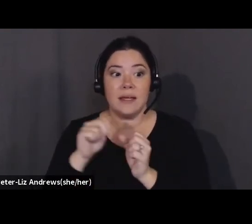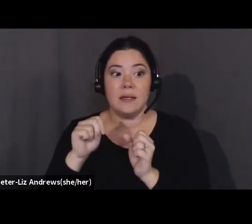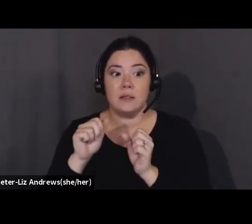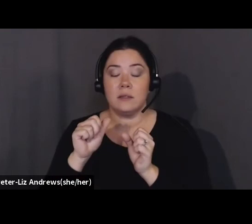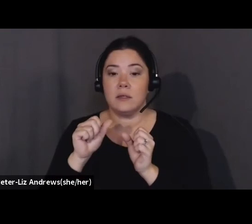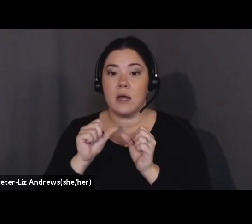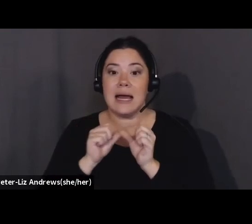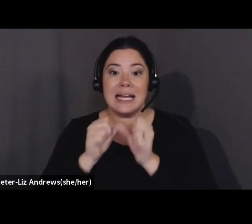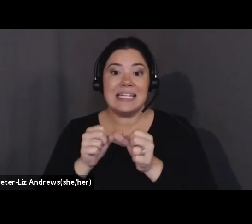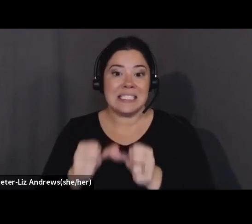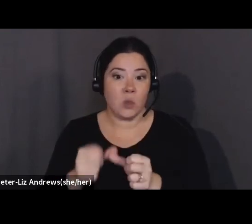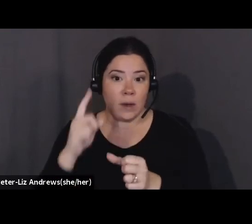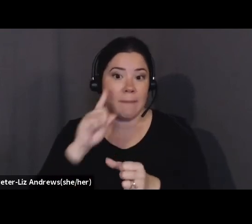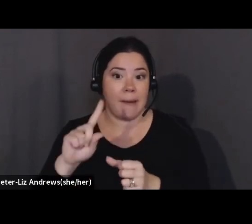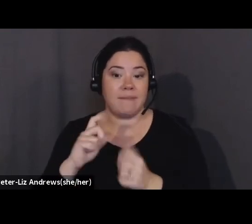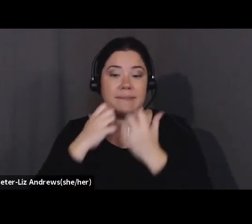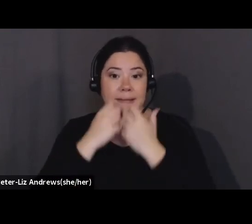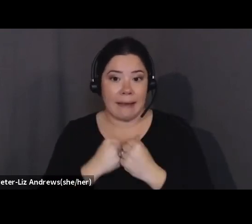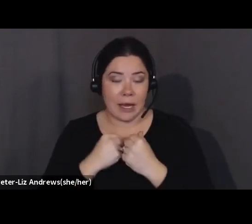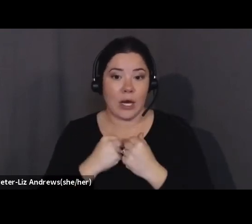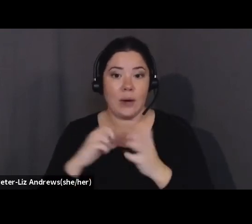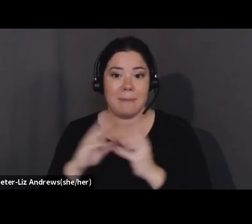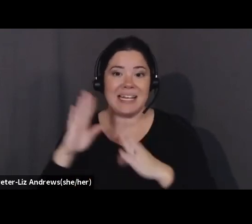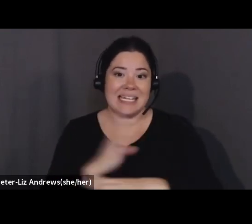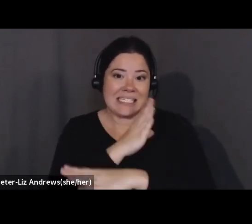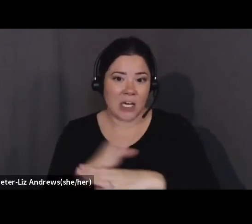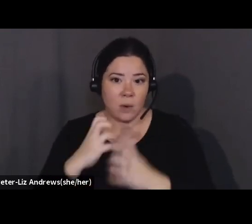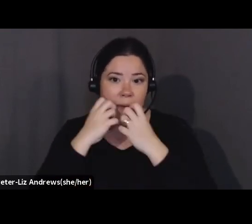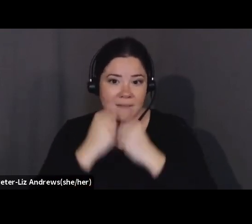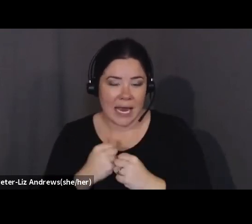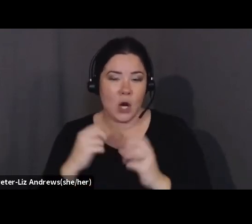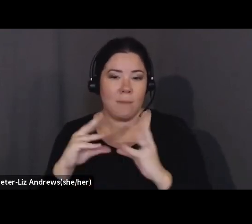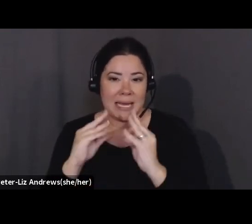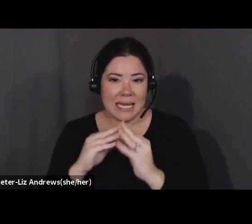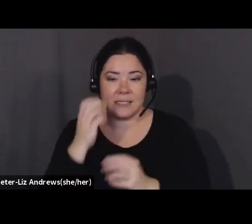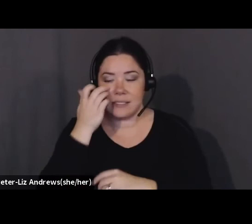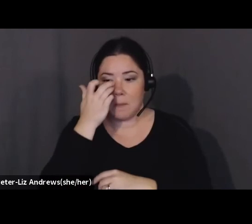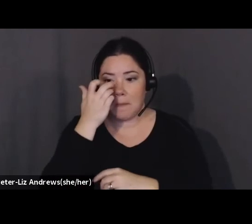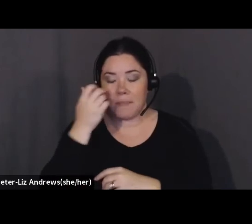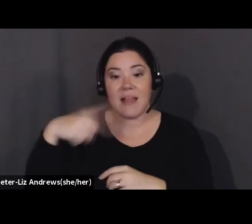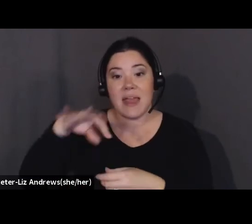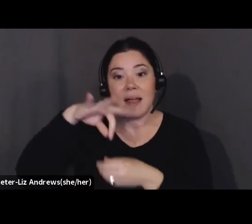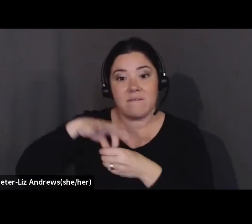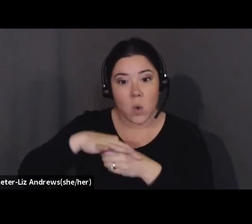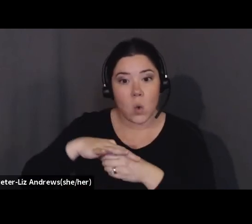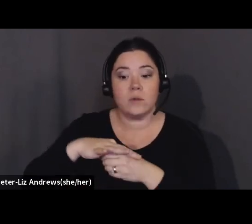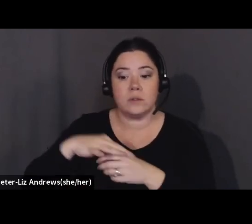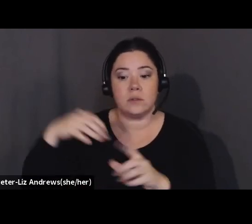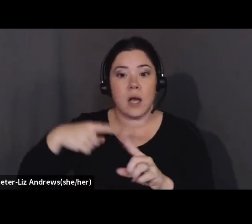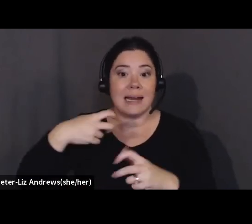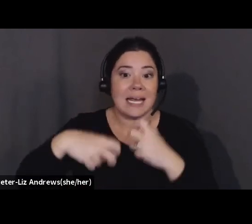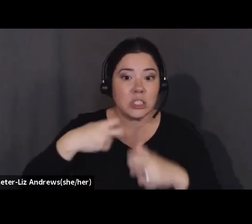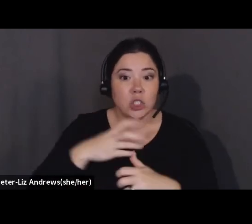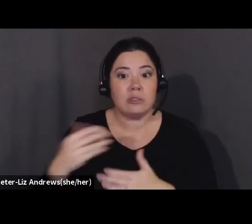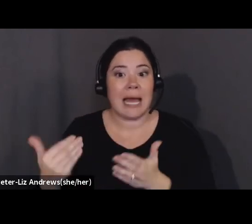care meetings, and they're part of committees and can vote on issues and new board members. They're also involved